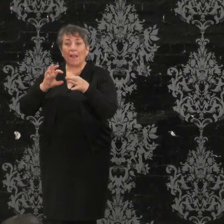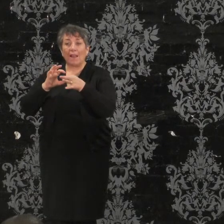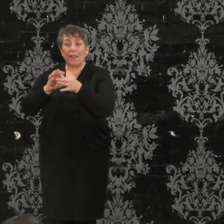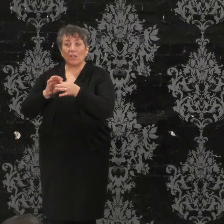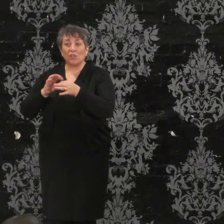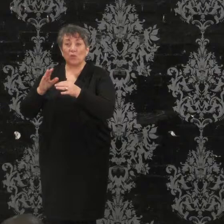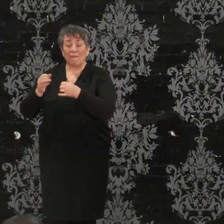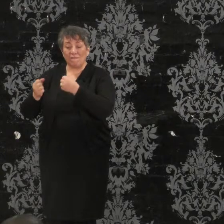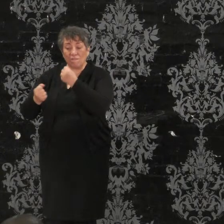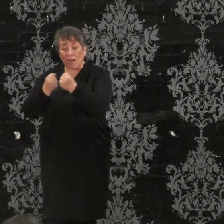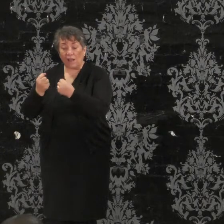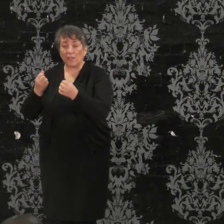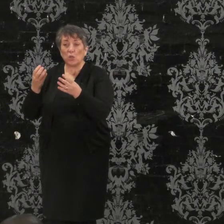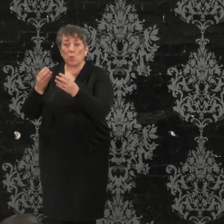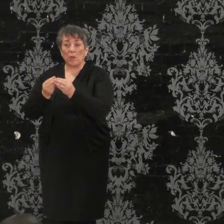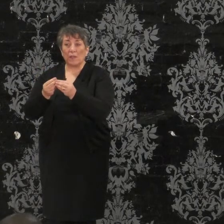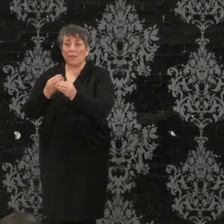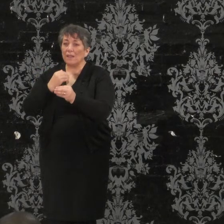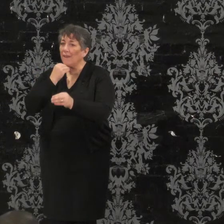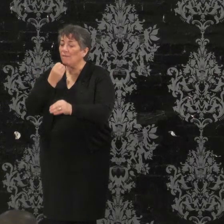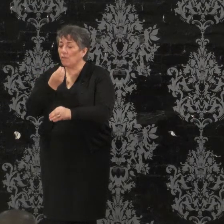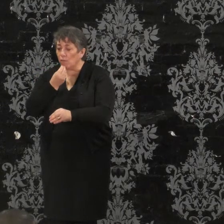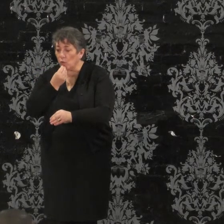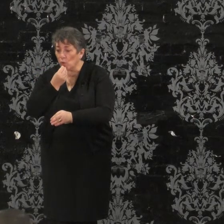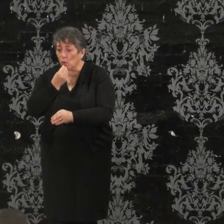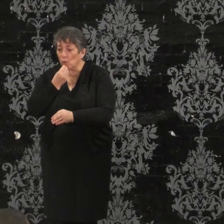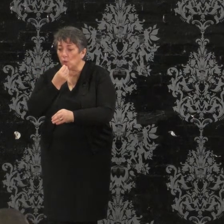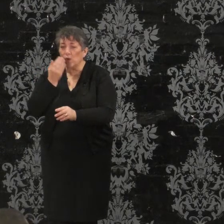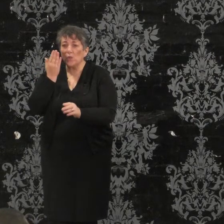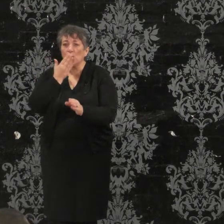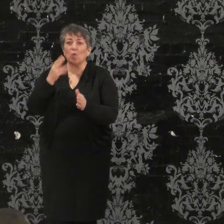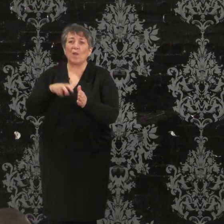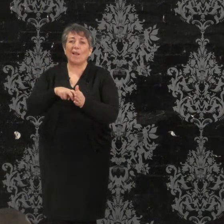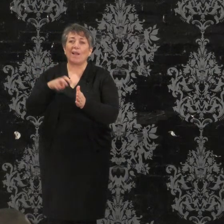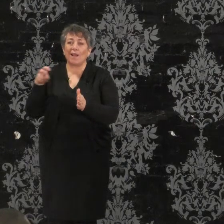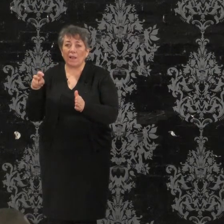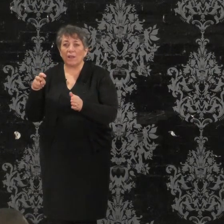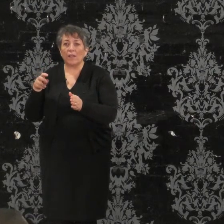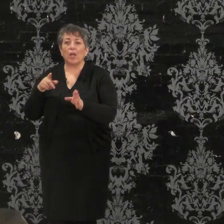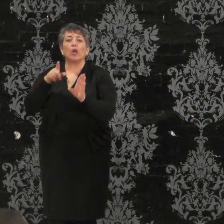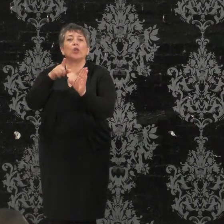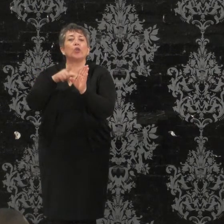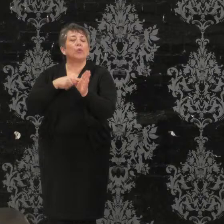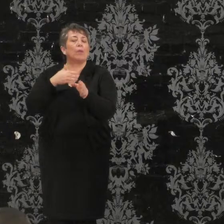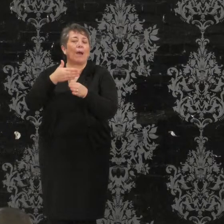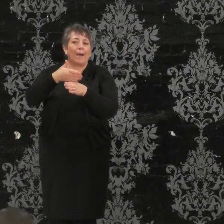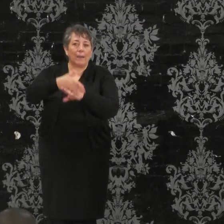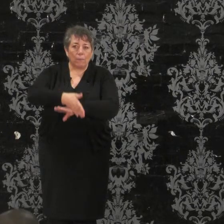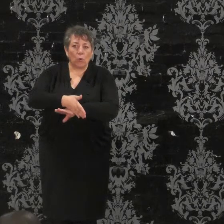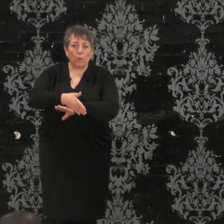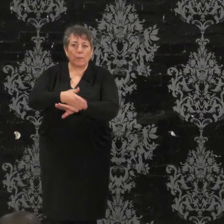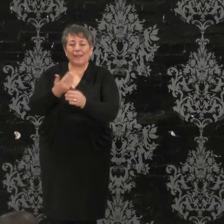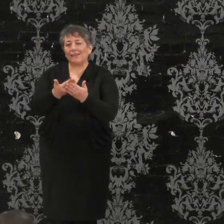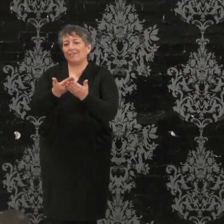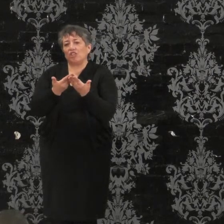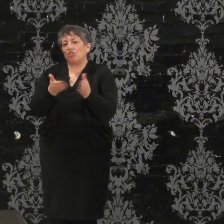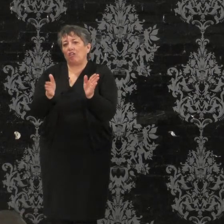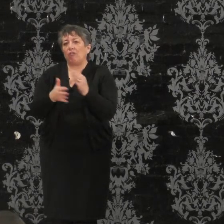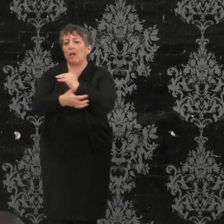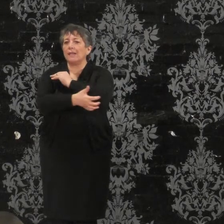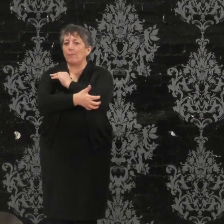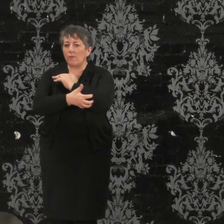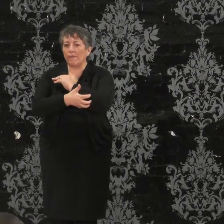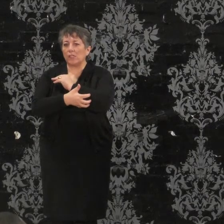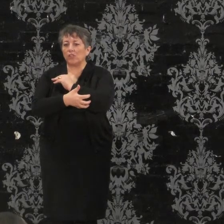insecurity, school absence, youth unemployment, and deprivation in general. All 10